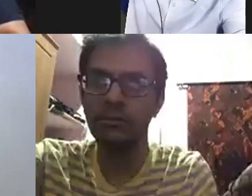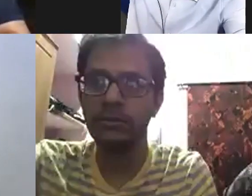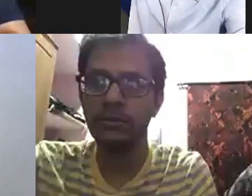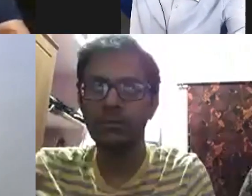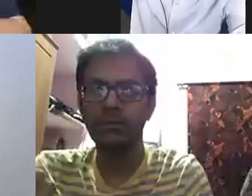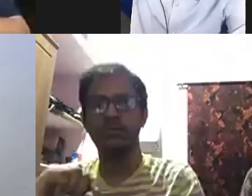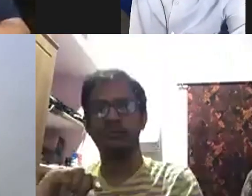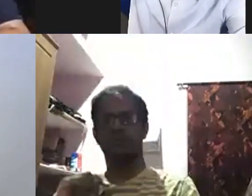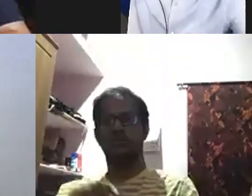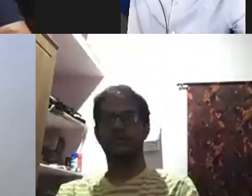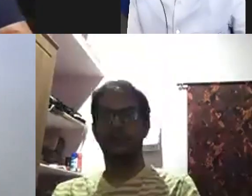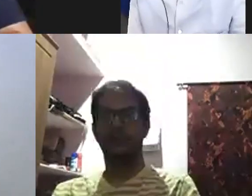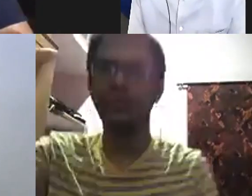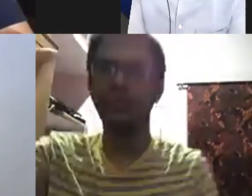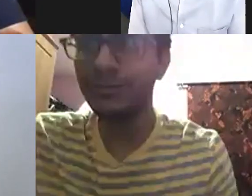Hello, Harikaran.